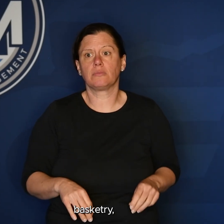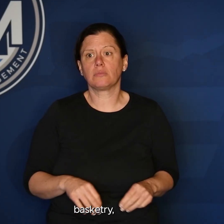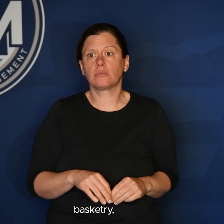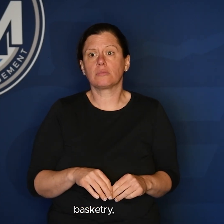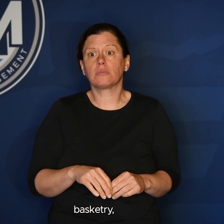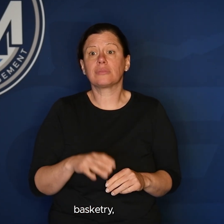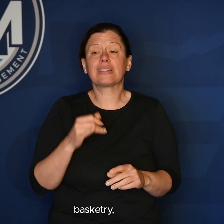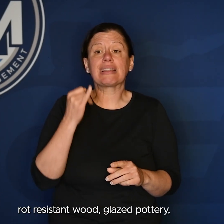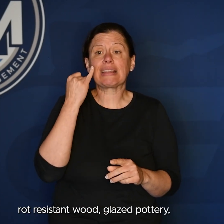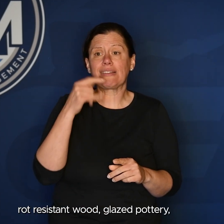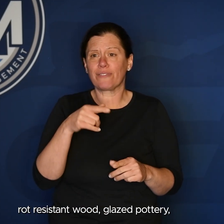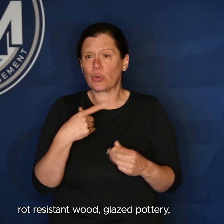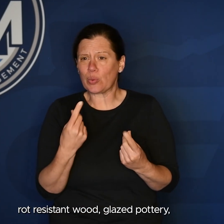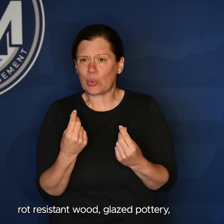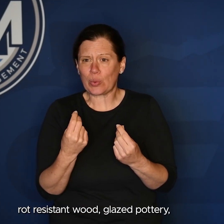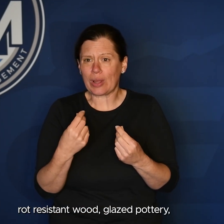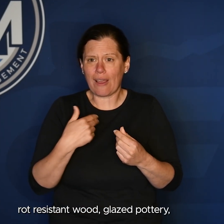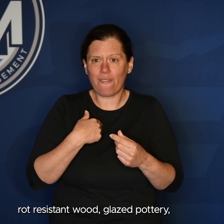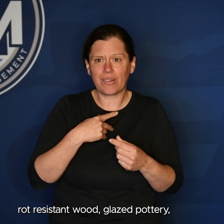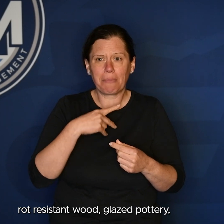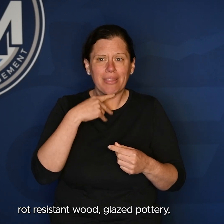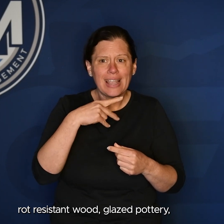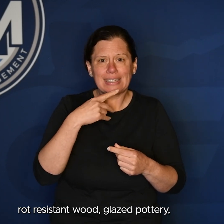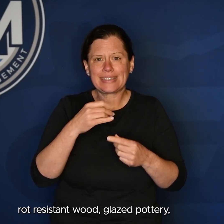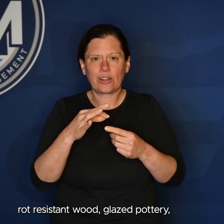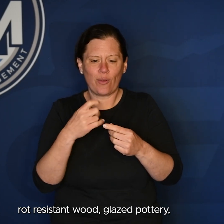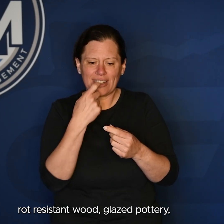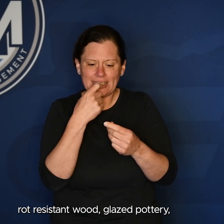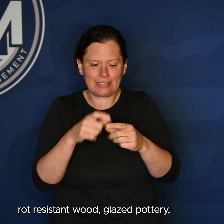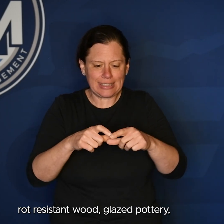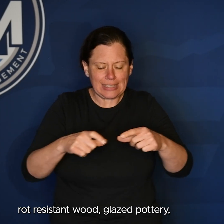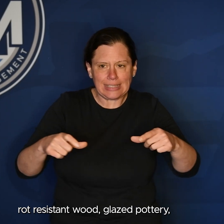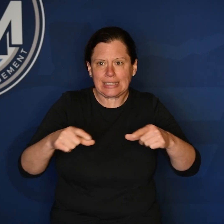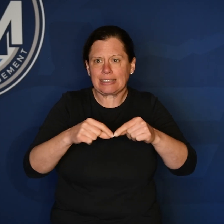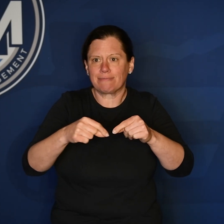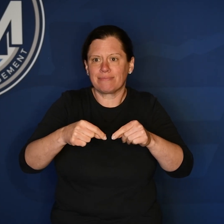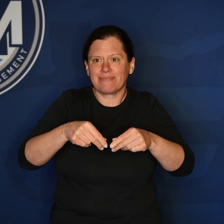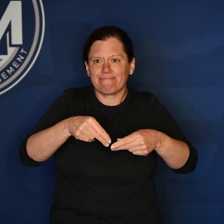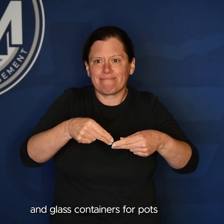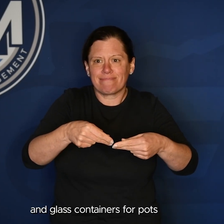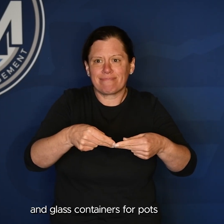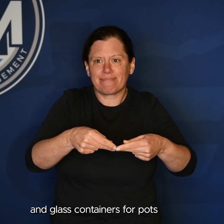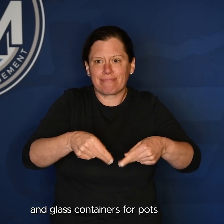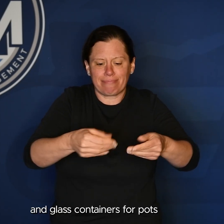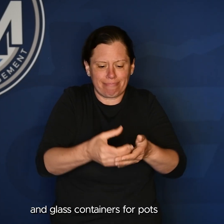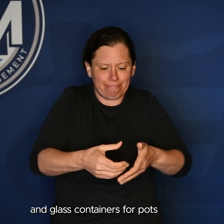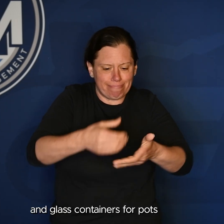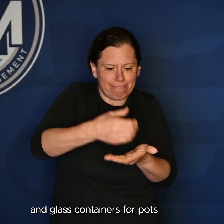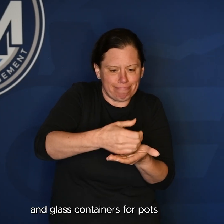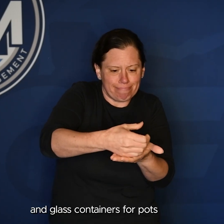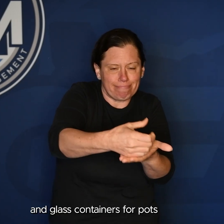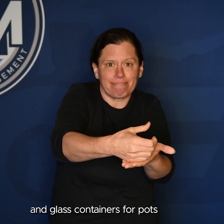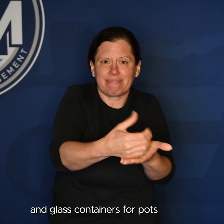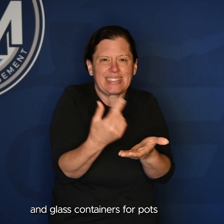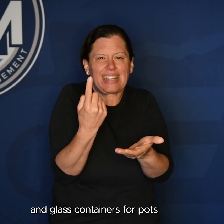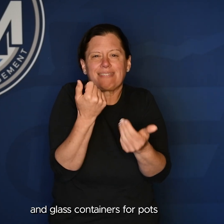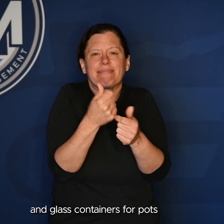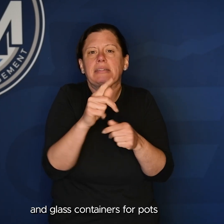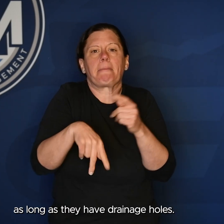basketry, rot-resistant wood, glazed pottery, and glass containers for pots, as long